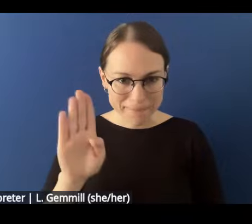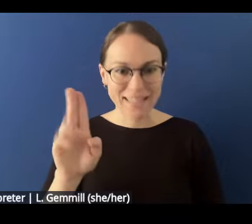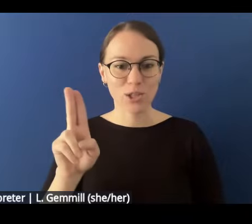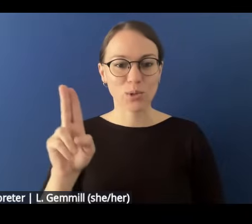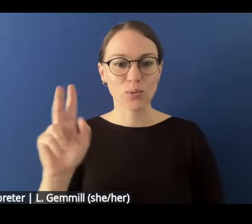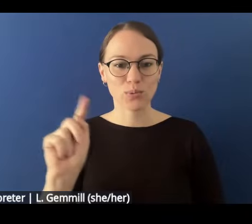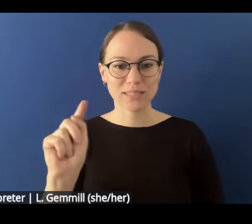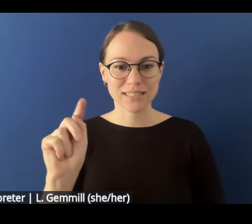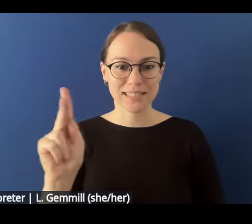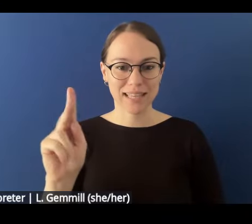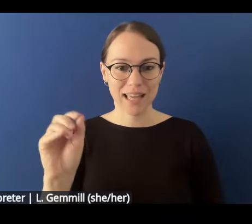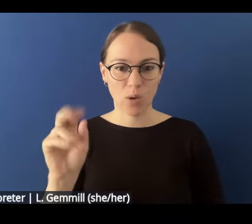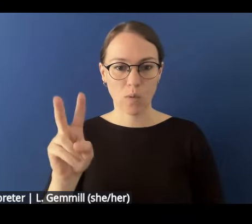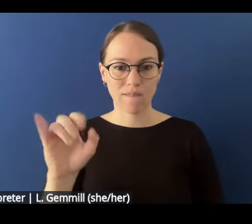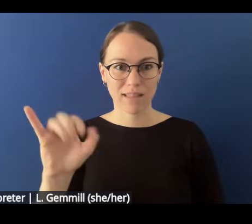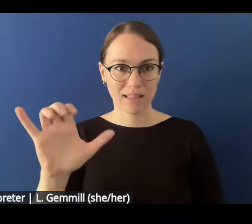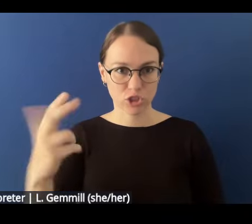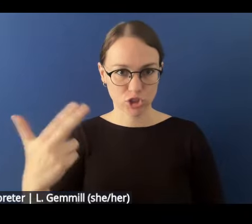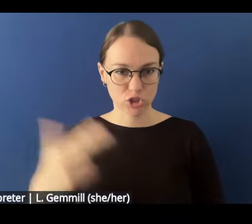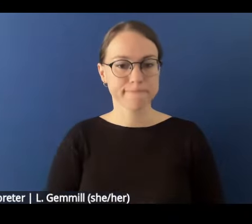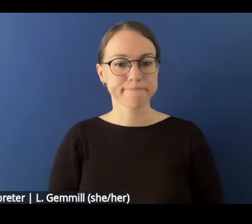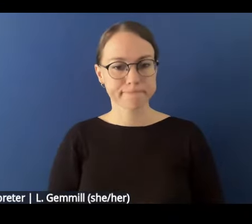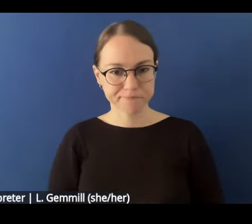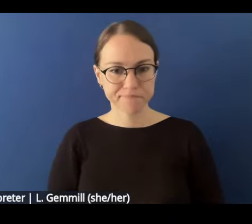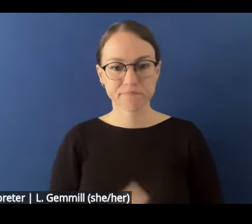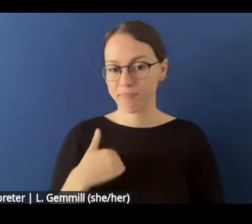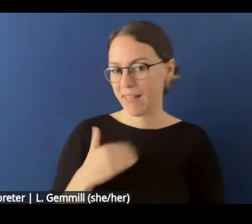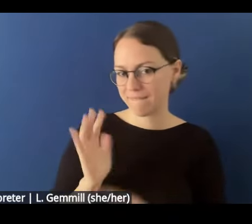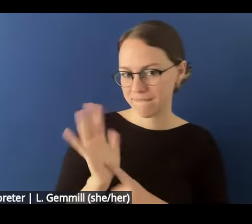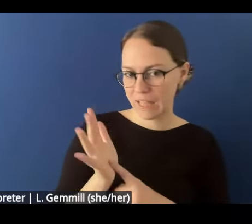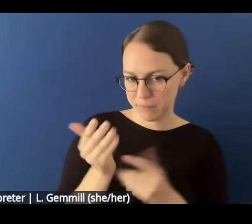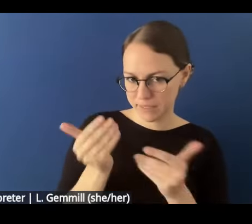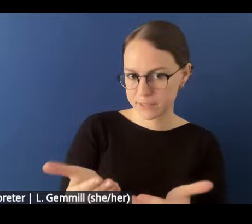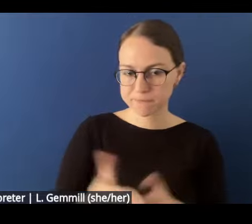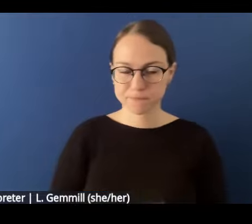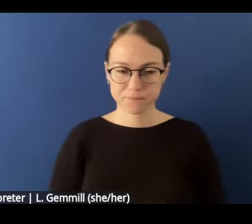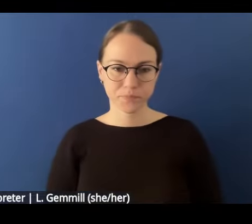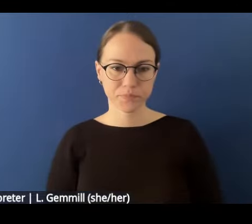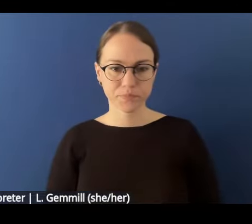Butkovich. Sir, you have 5 minutes. Yes, this is